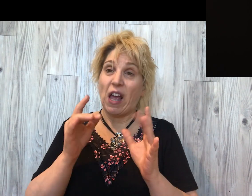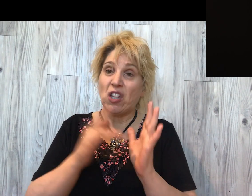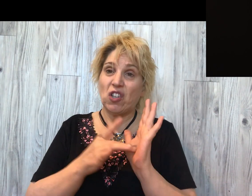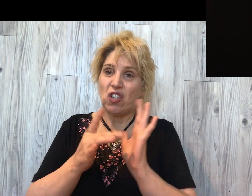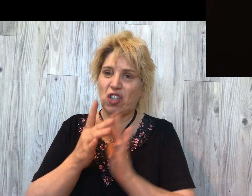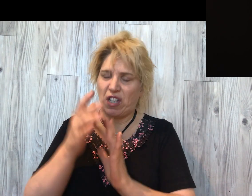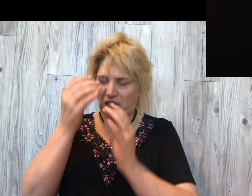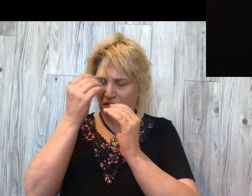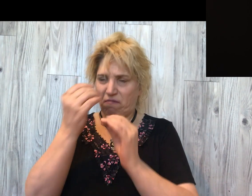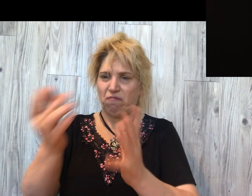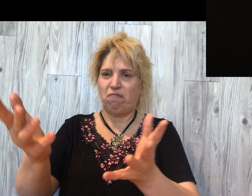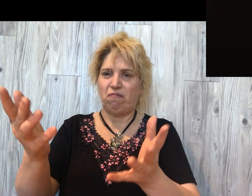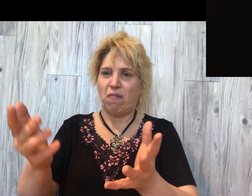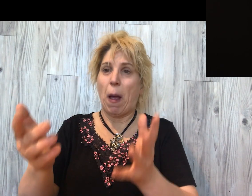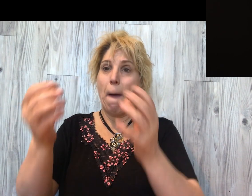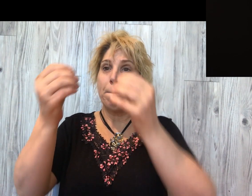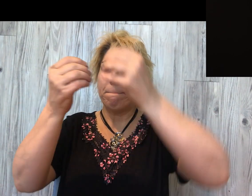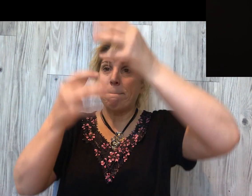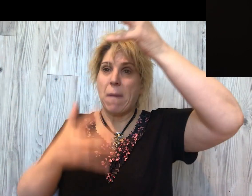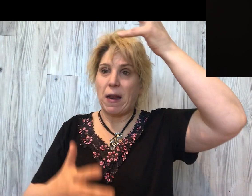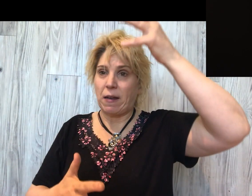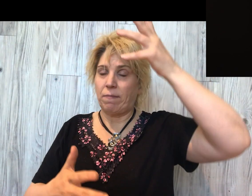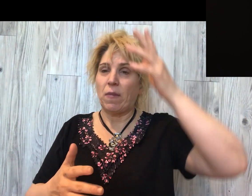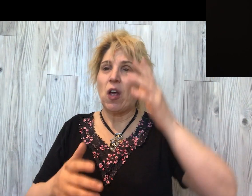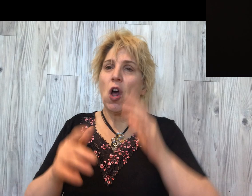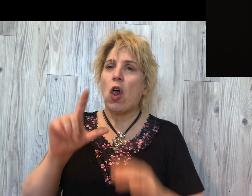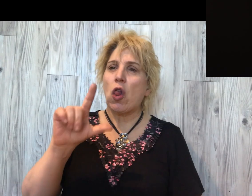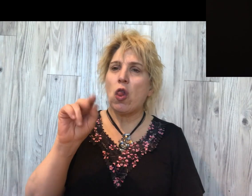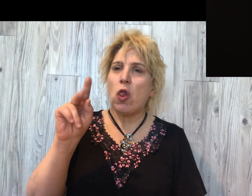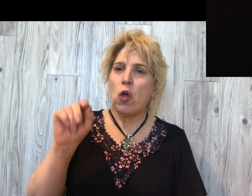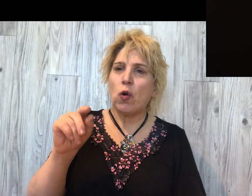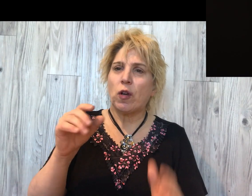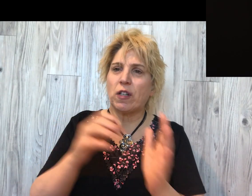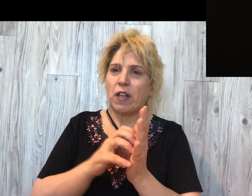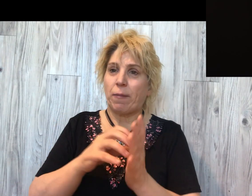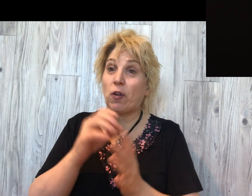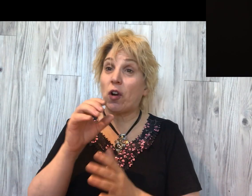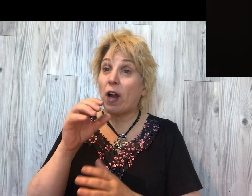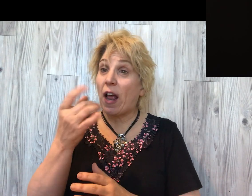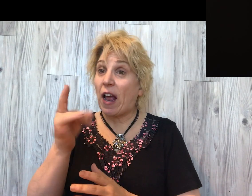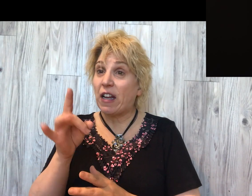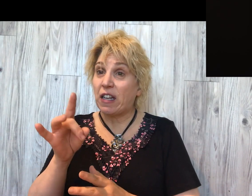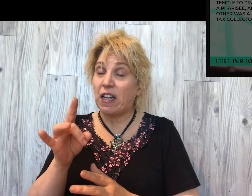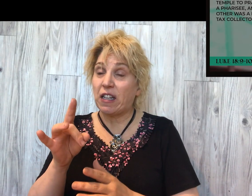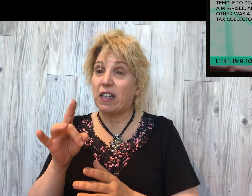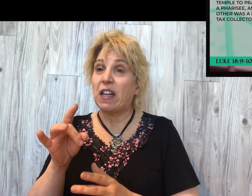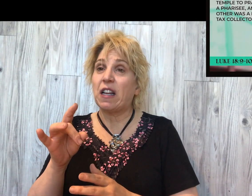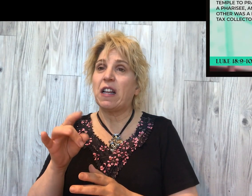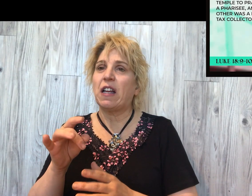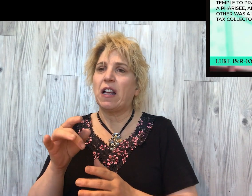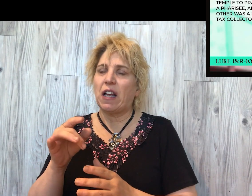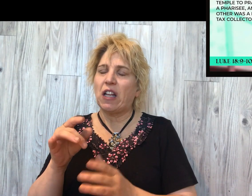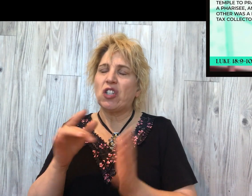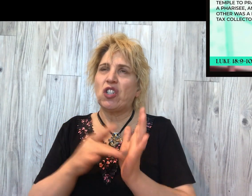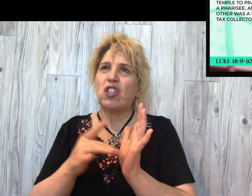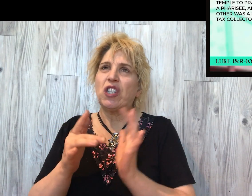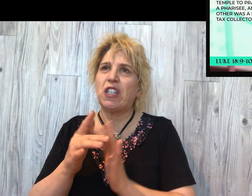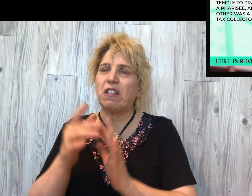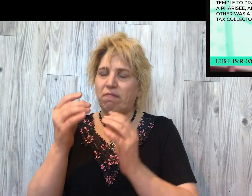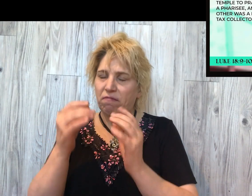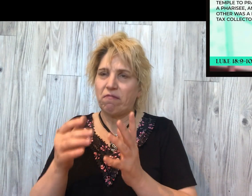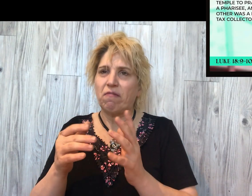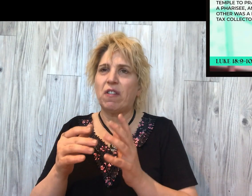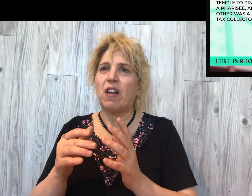lots of them. Well, let me read you some of this story from Luke chapter 18, beginning with verse 9. Then Jesus told this story